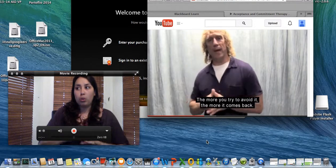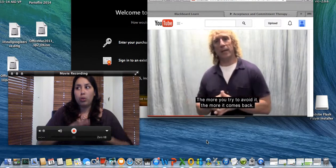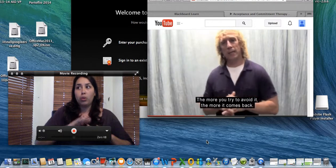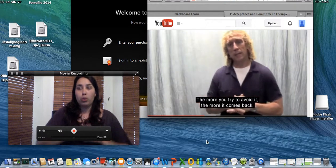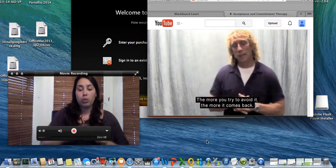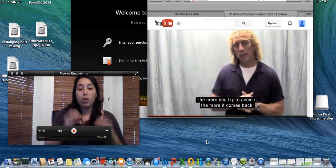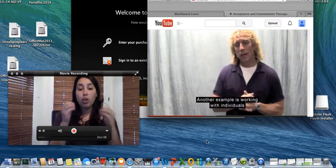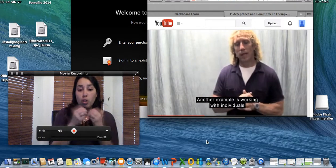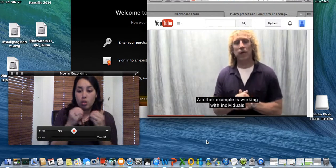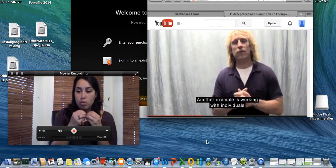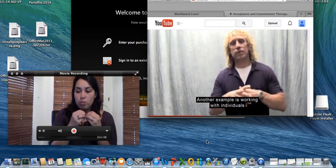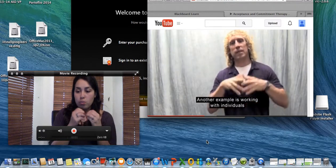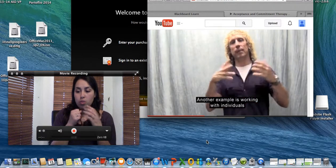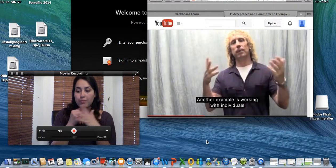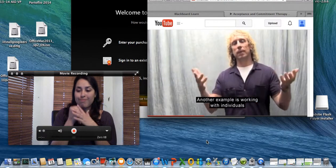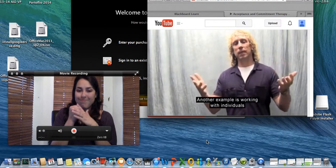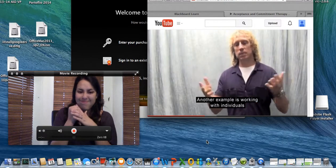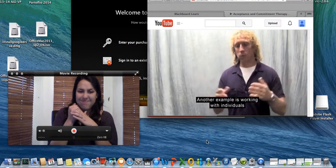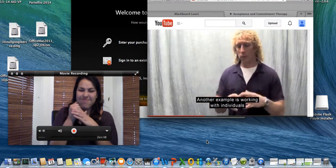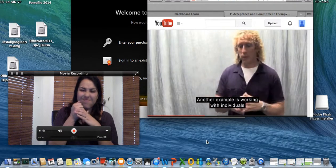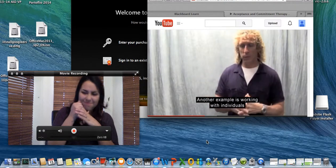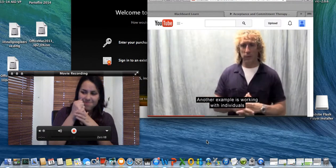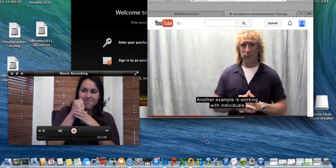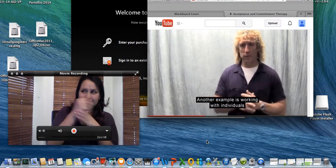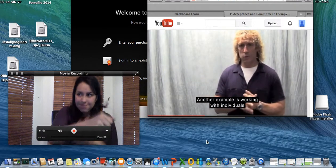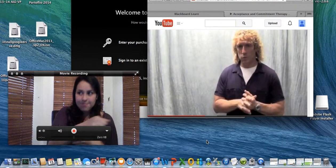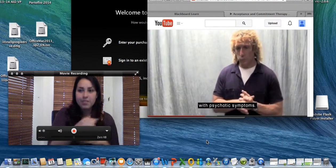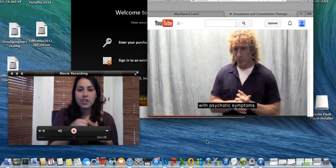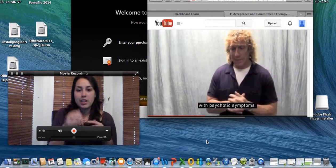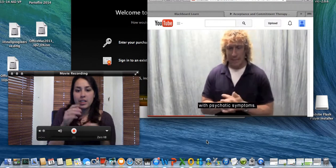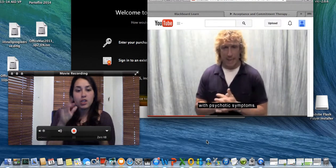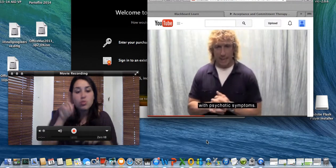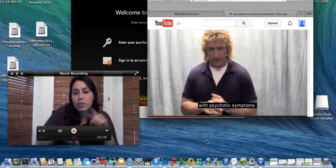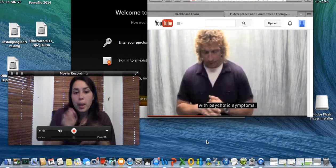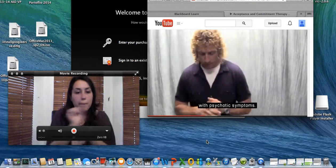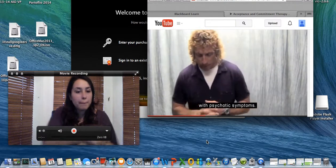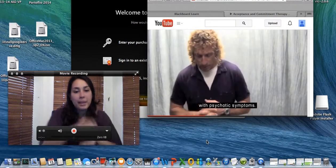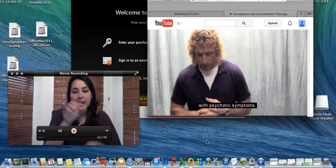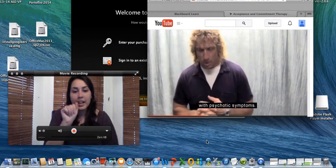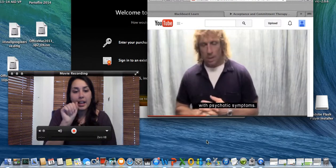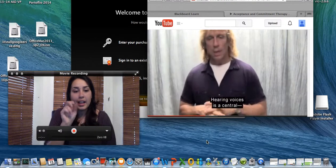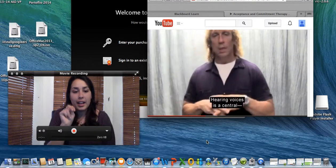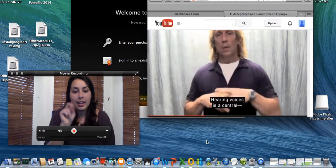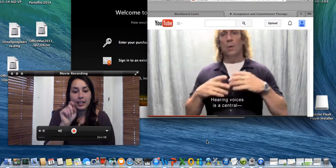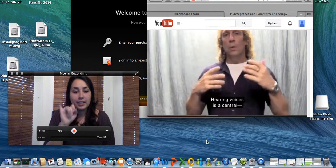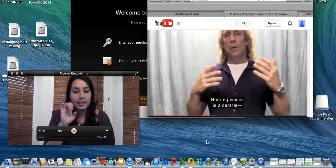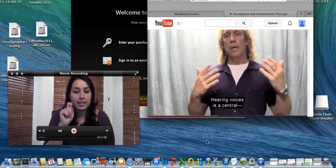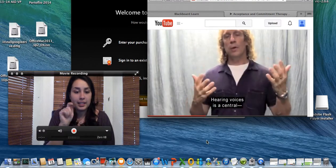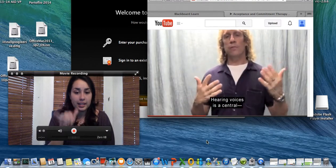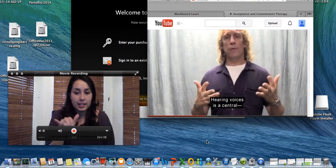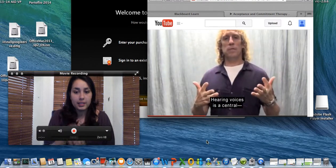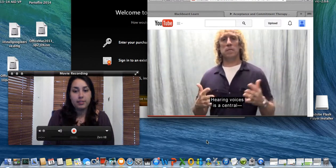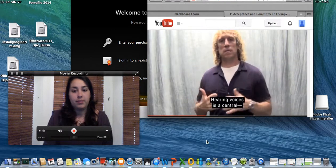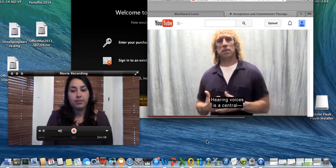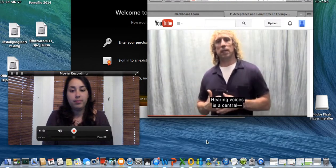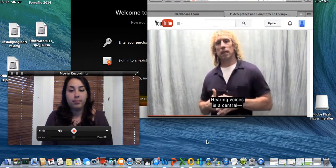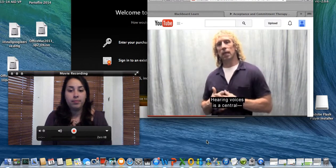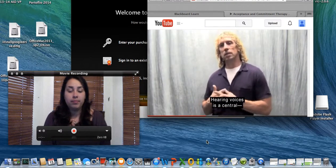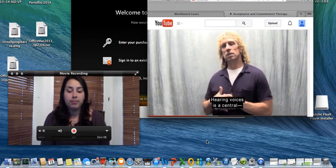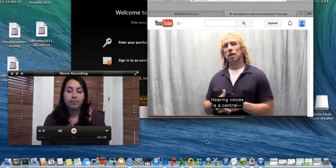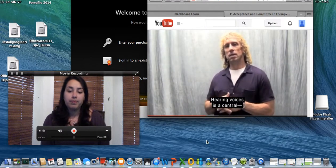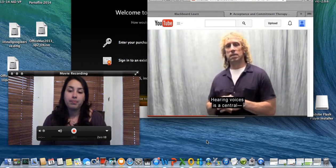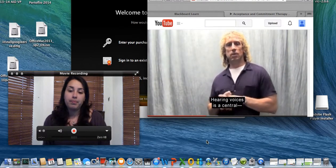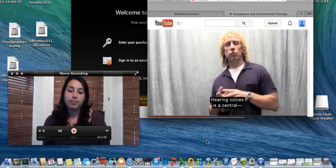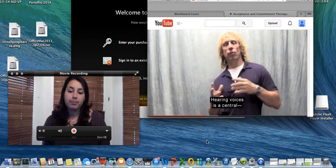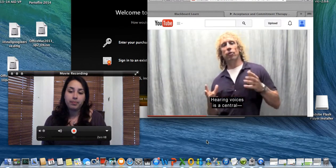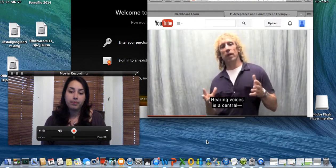comes back. Another example is working with individuals with psychotic symptoms. Hearing voices